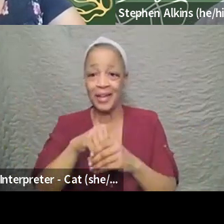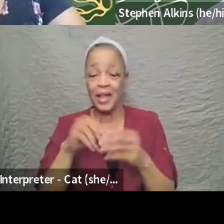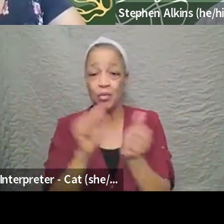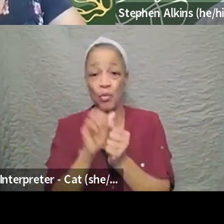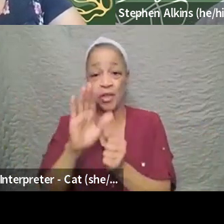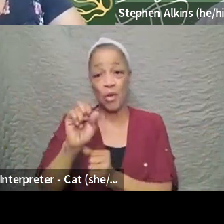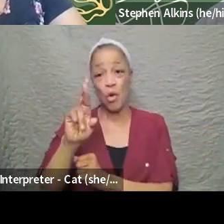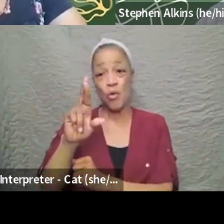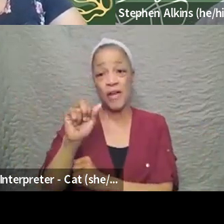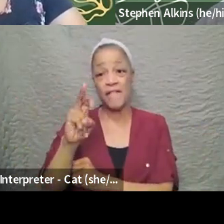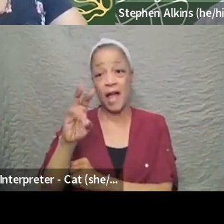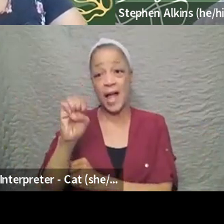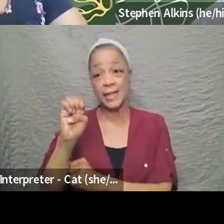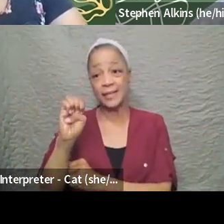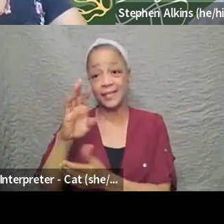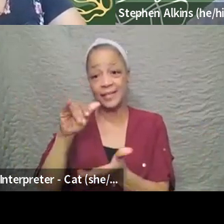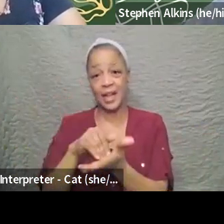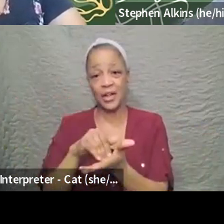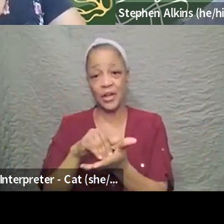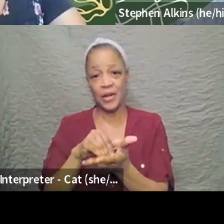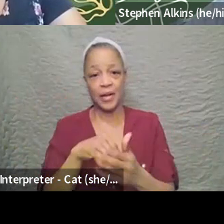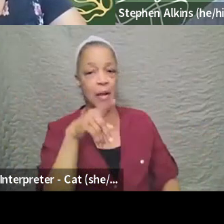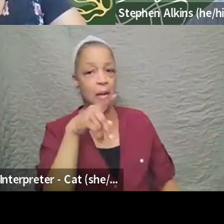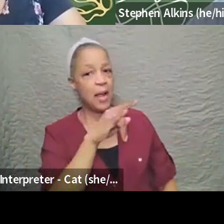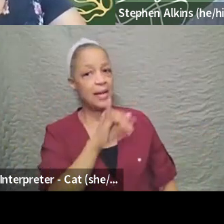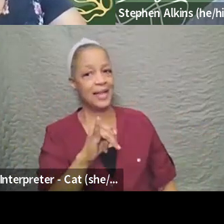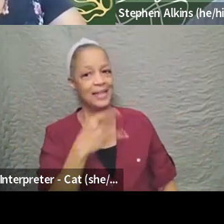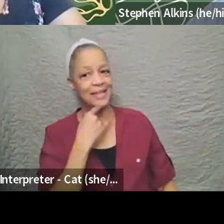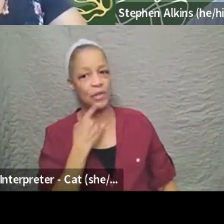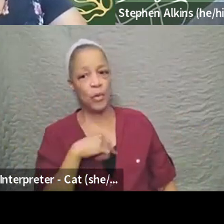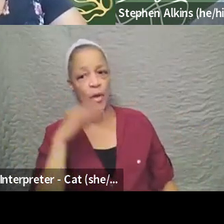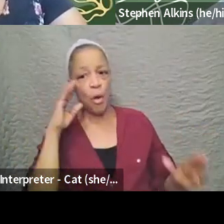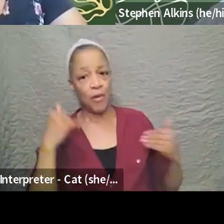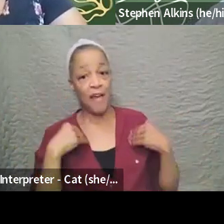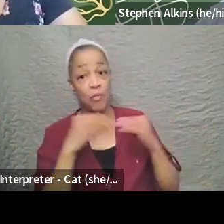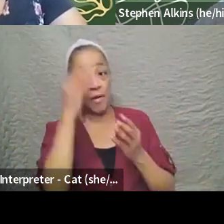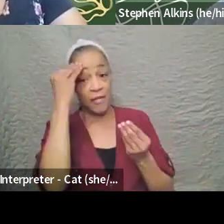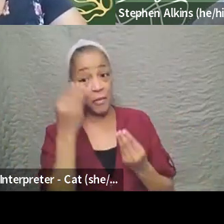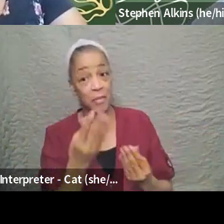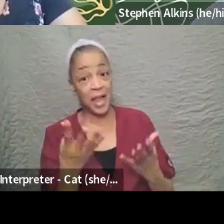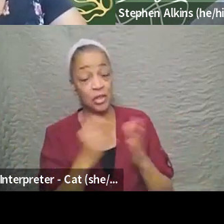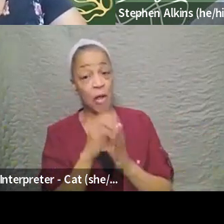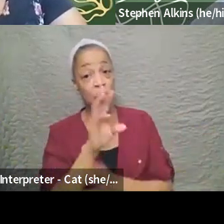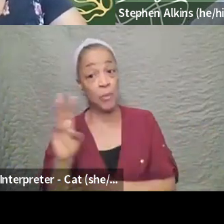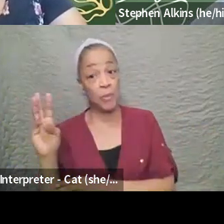center? And like we've said before, we hope to have more information on this on the